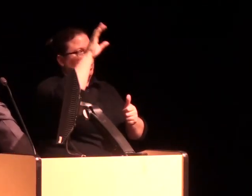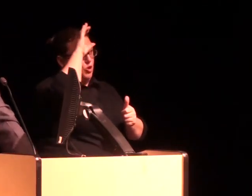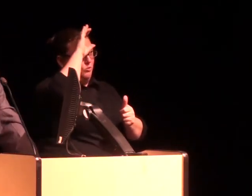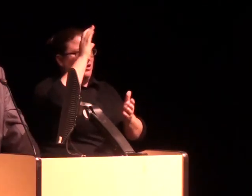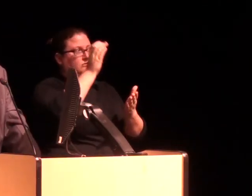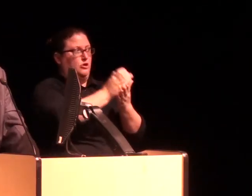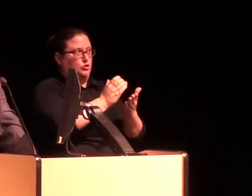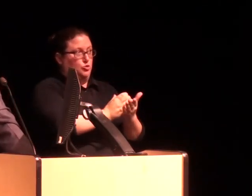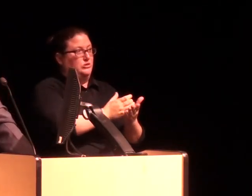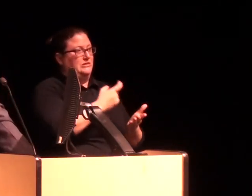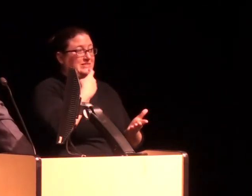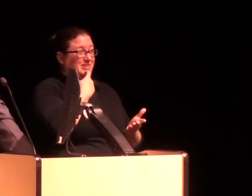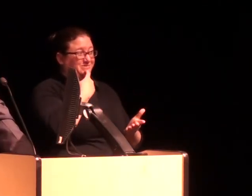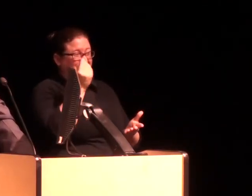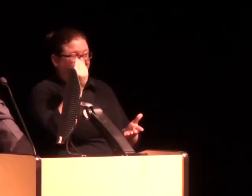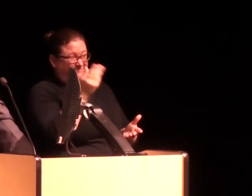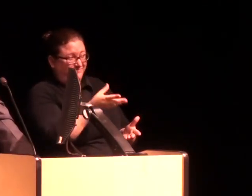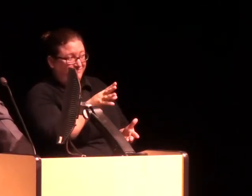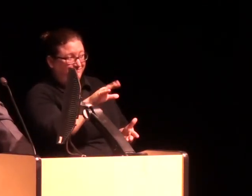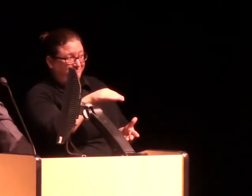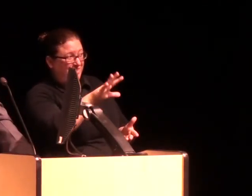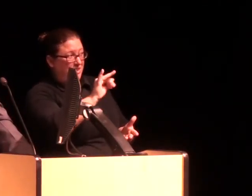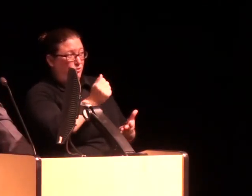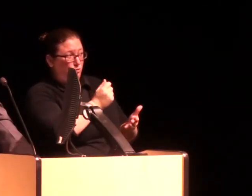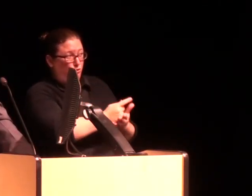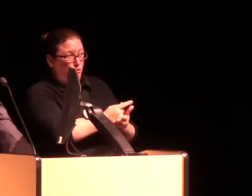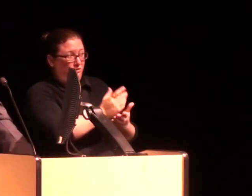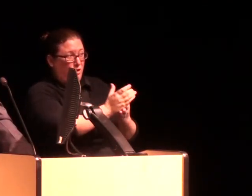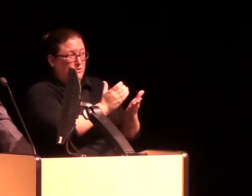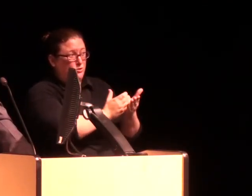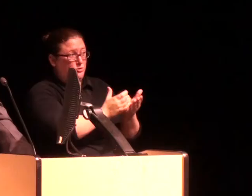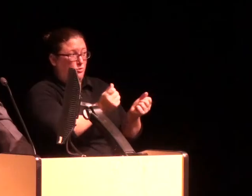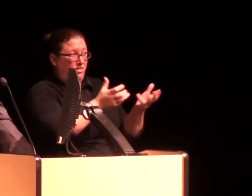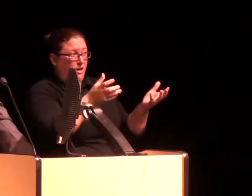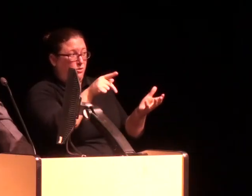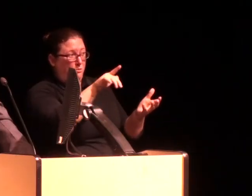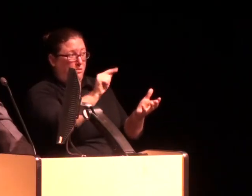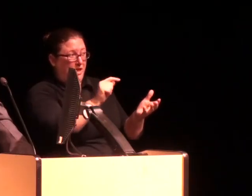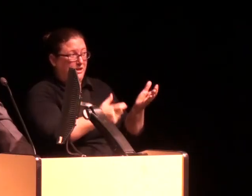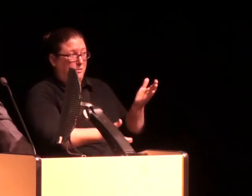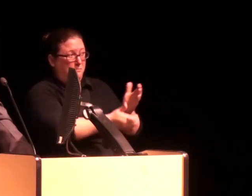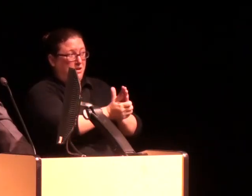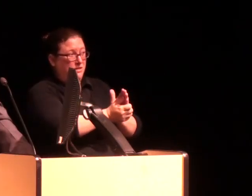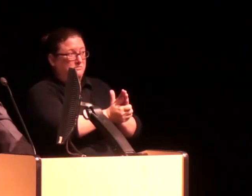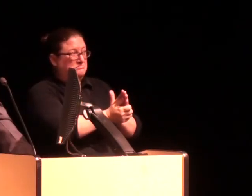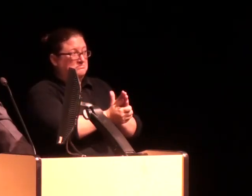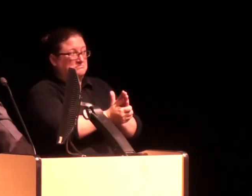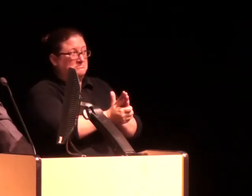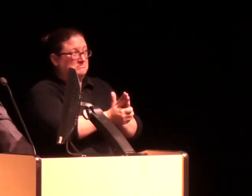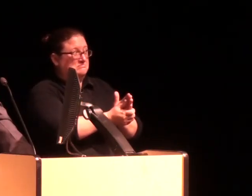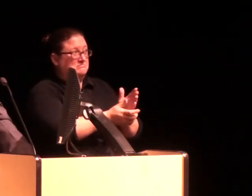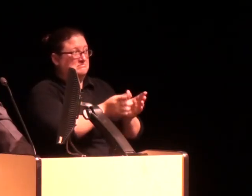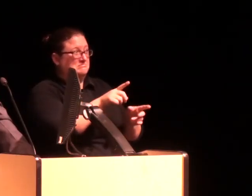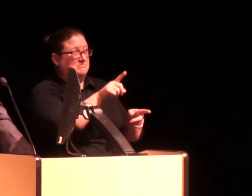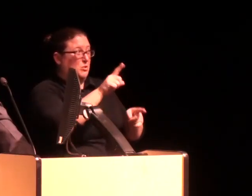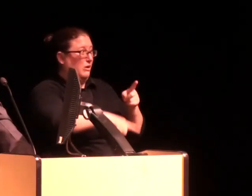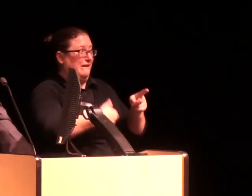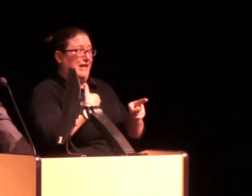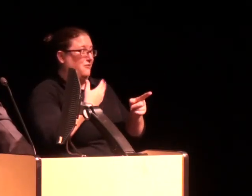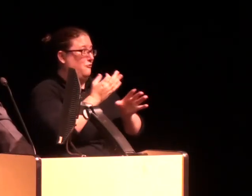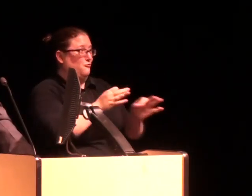they say, okay, if you approve the Constitution without the Platt Amendment, you are not going to have a free republic.